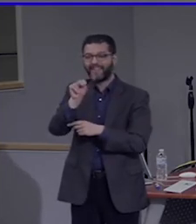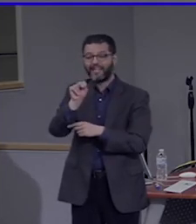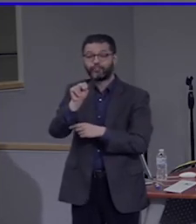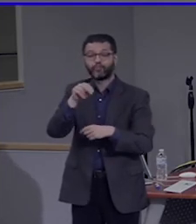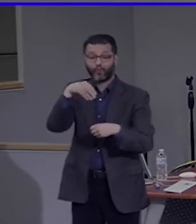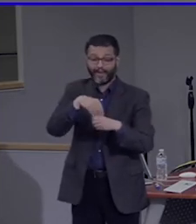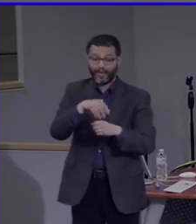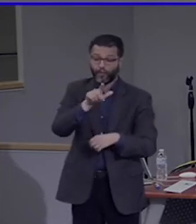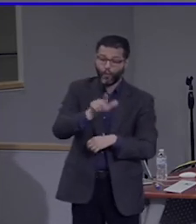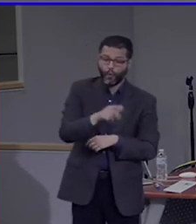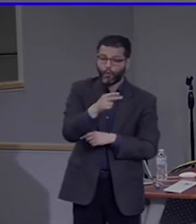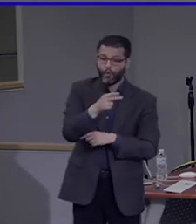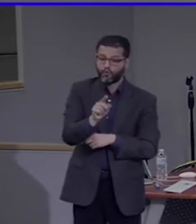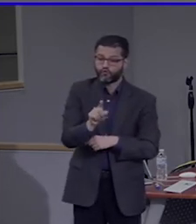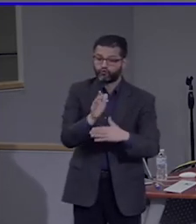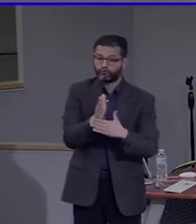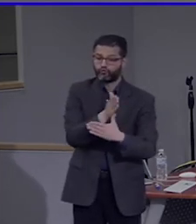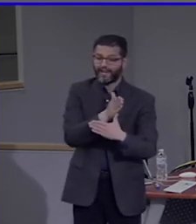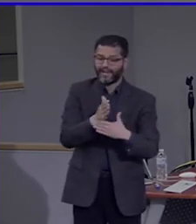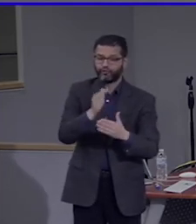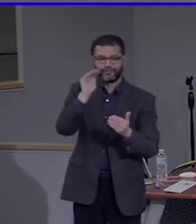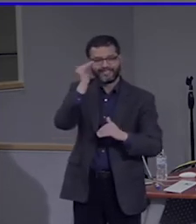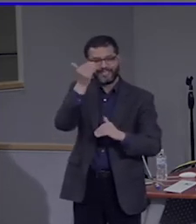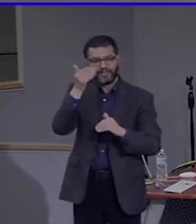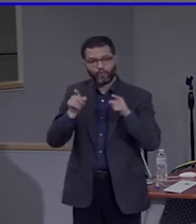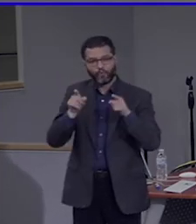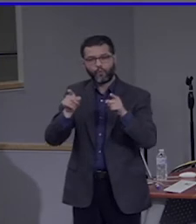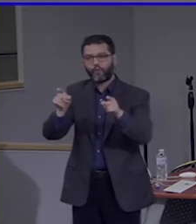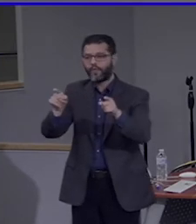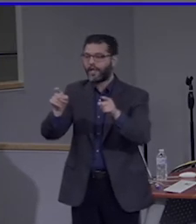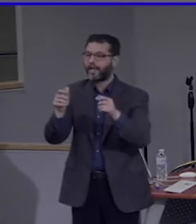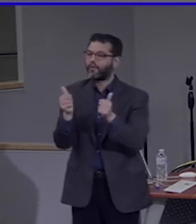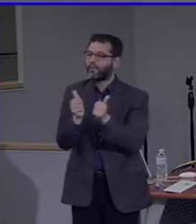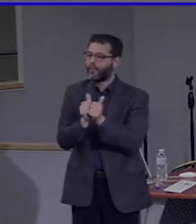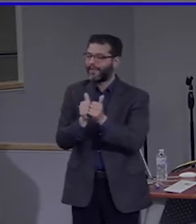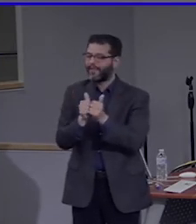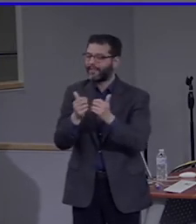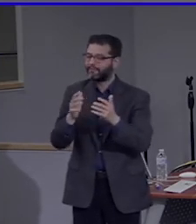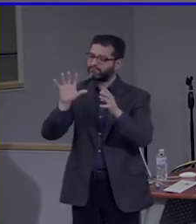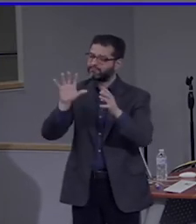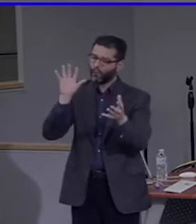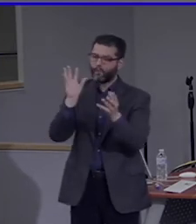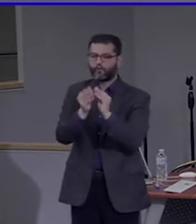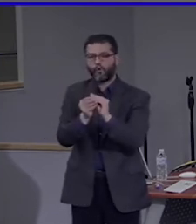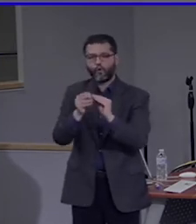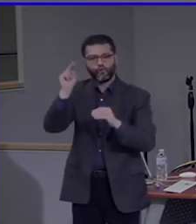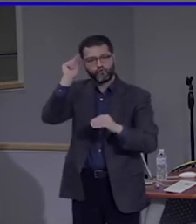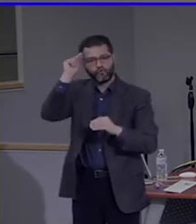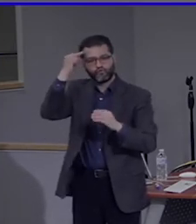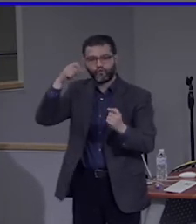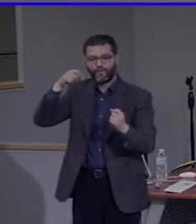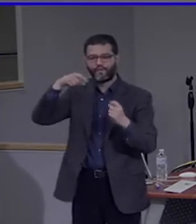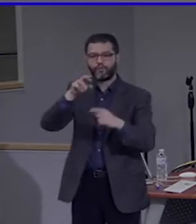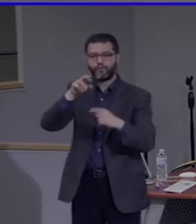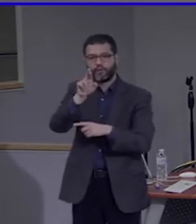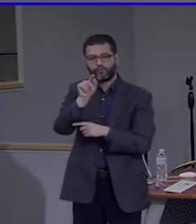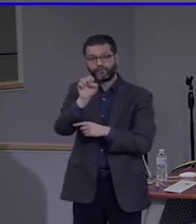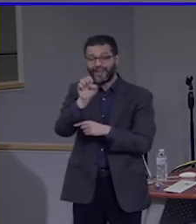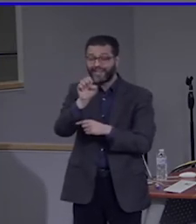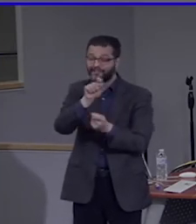40 Hertz range correlate with increases in overall neuronal firing rates particularly during attentional